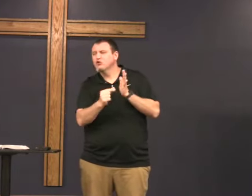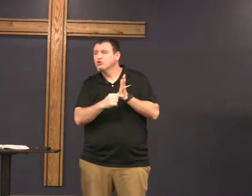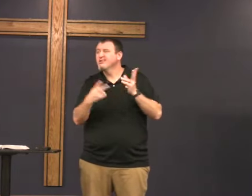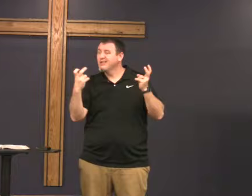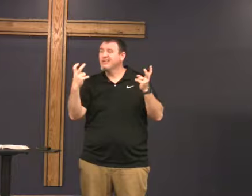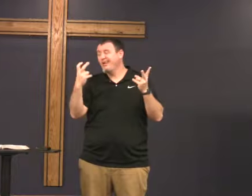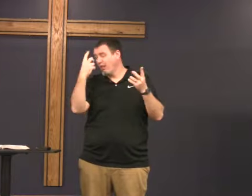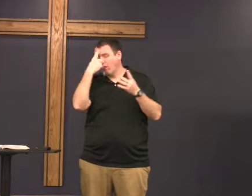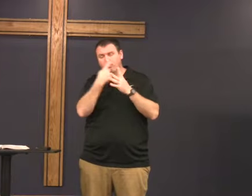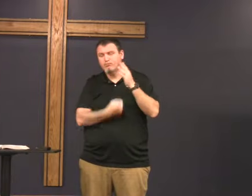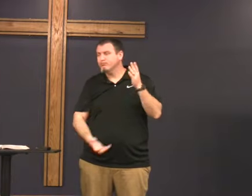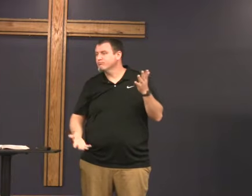In the next verse,